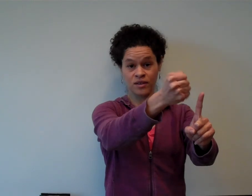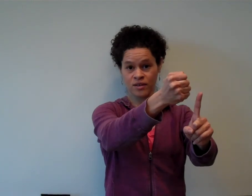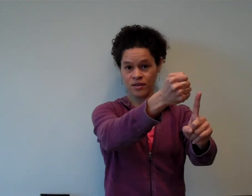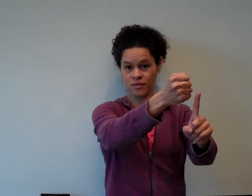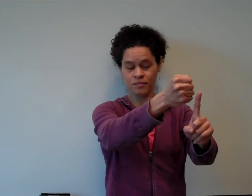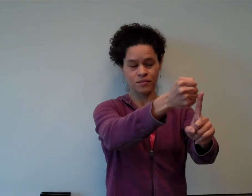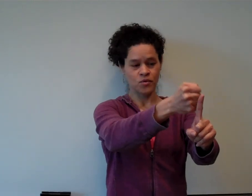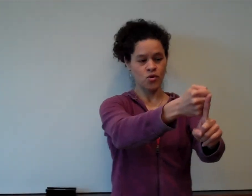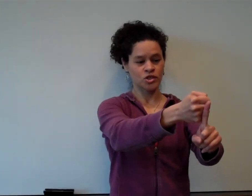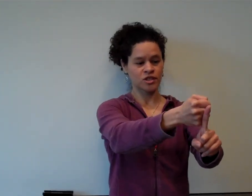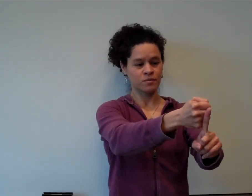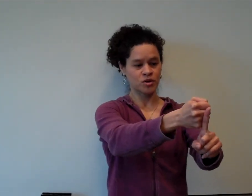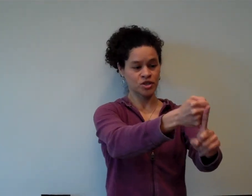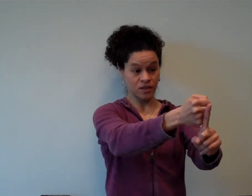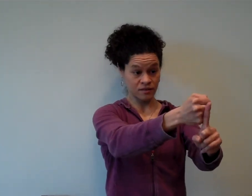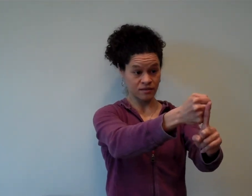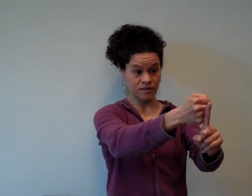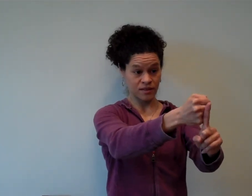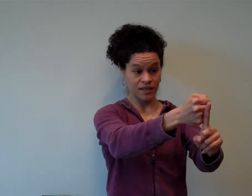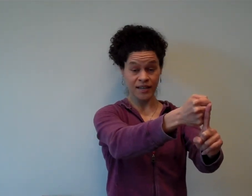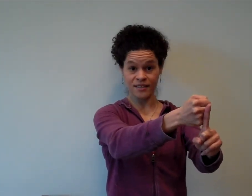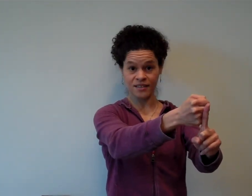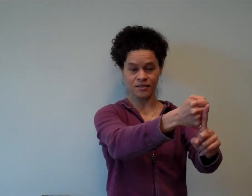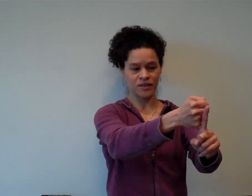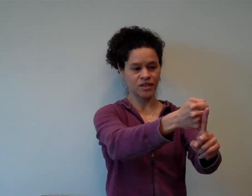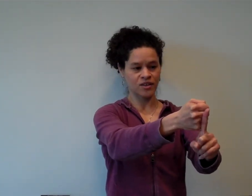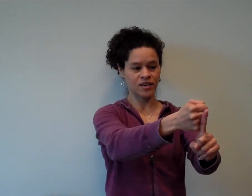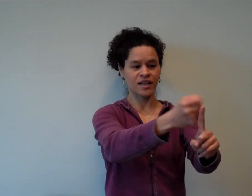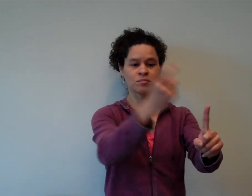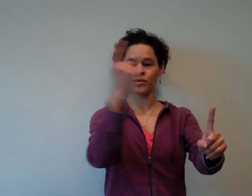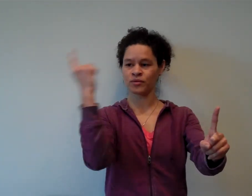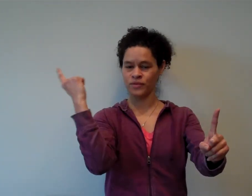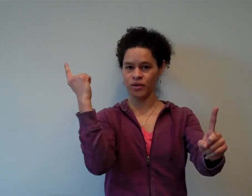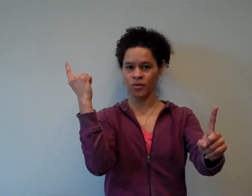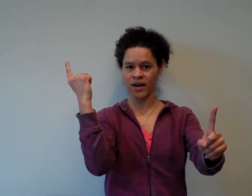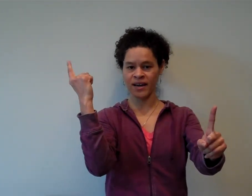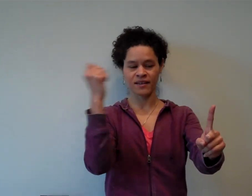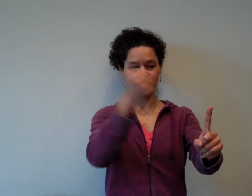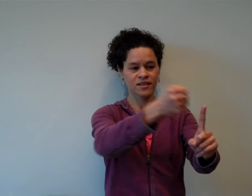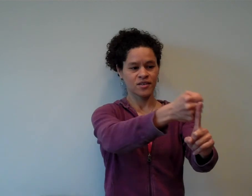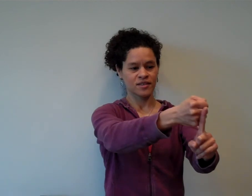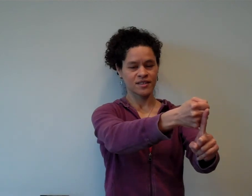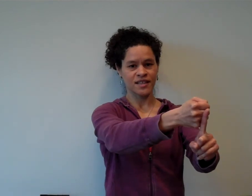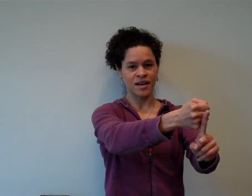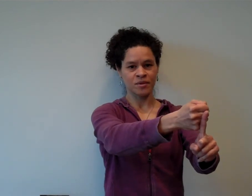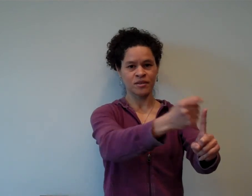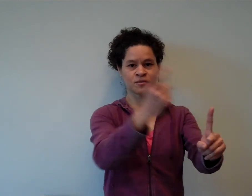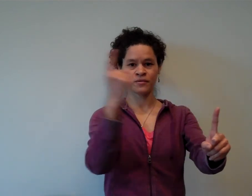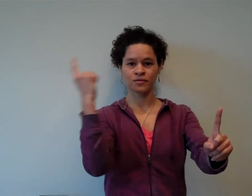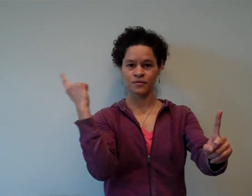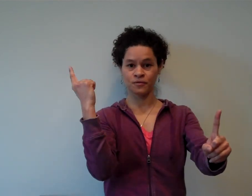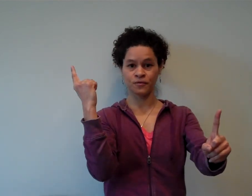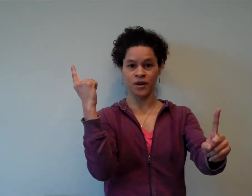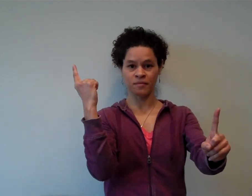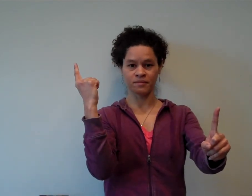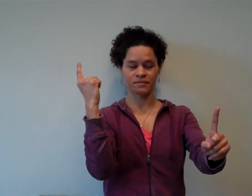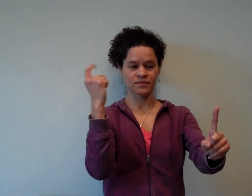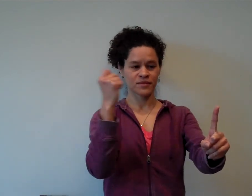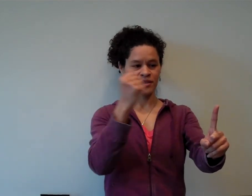the origin of motion against the finger and move away. This is ablative from. It's